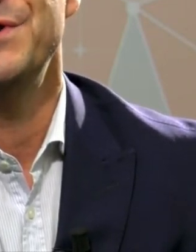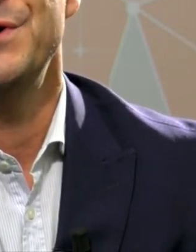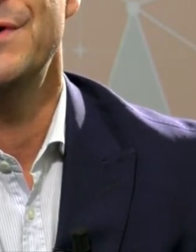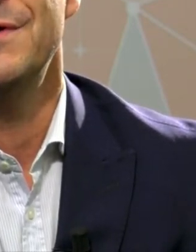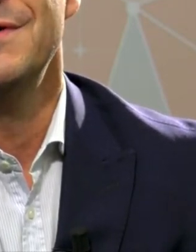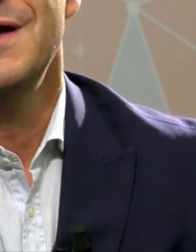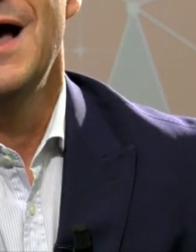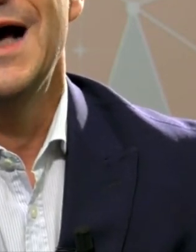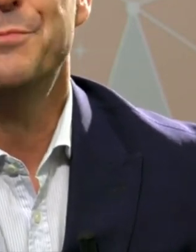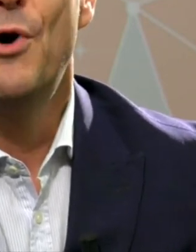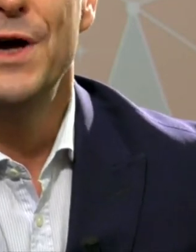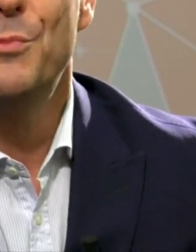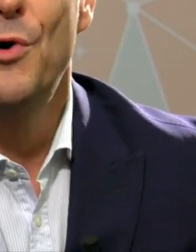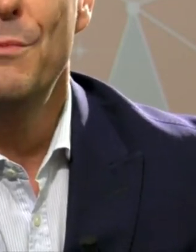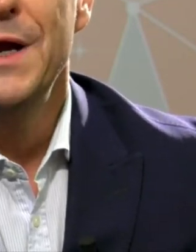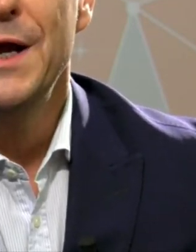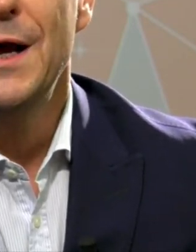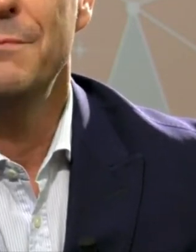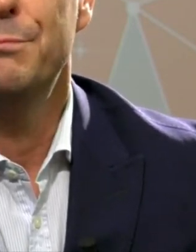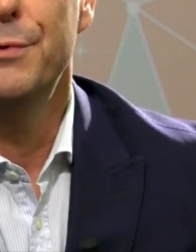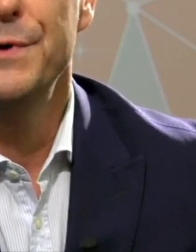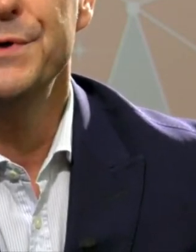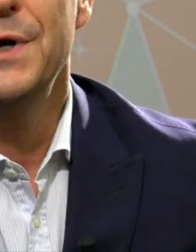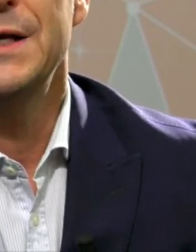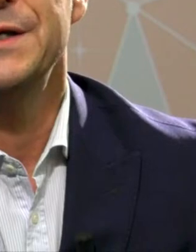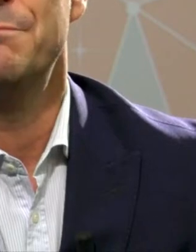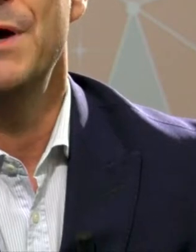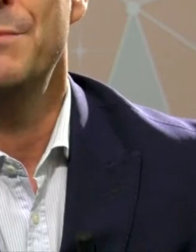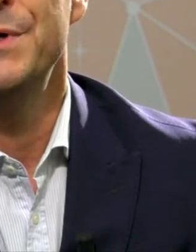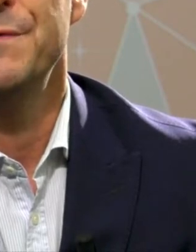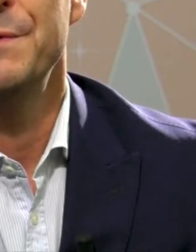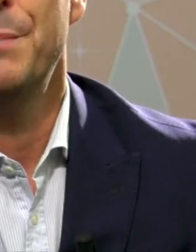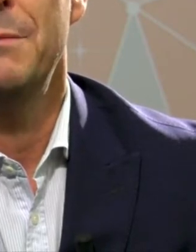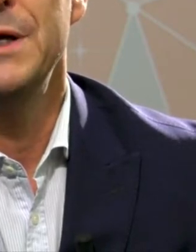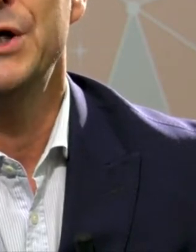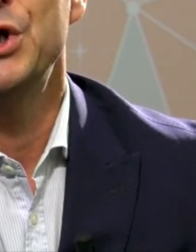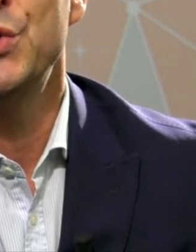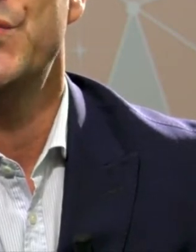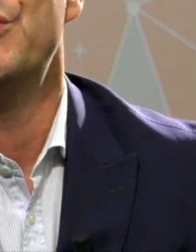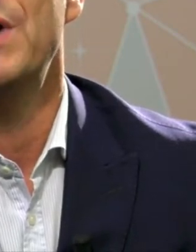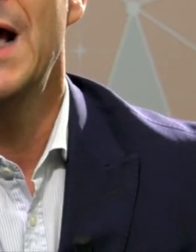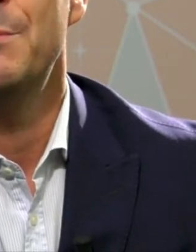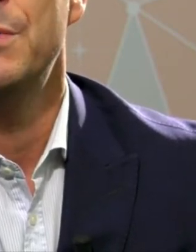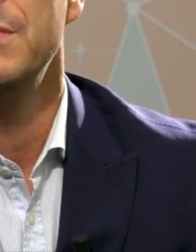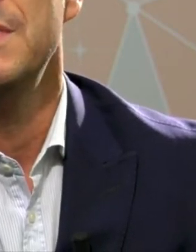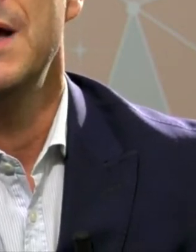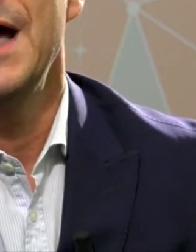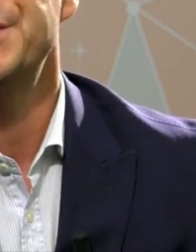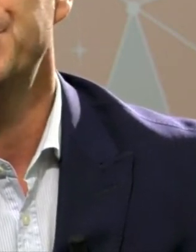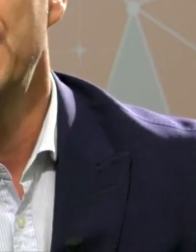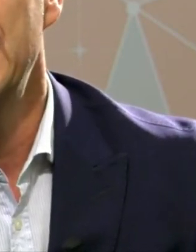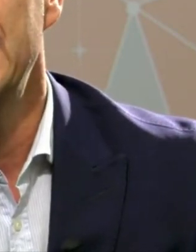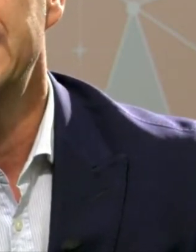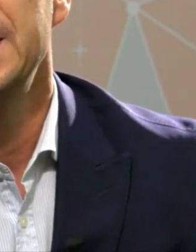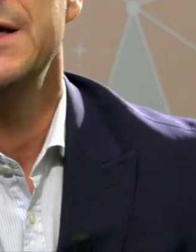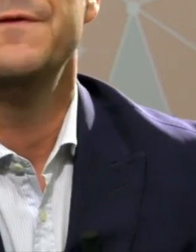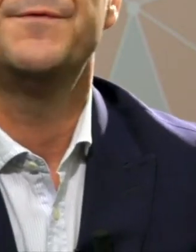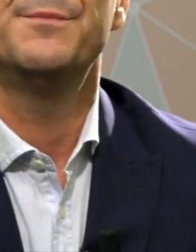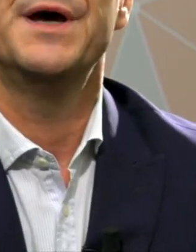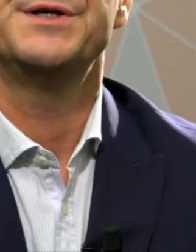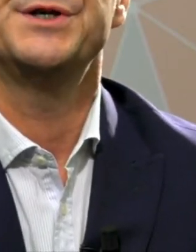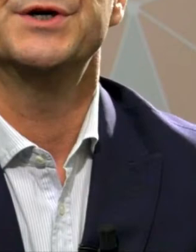beginning of the year, as more and more medical professionals and members of the public look for reliable,